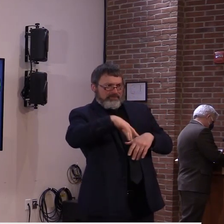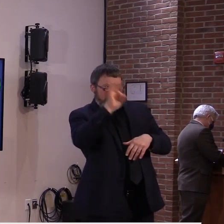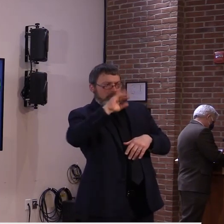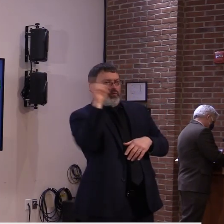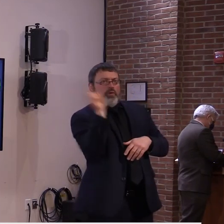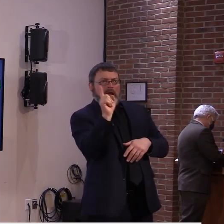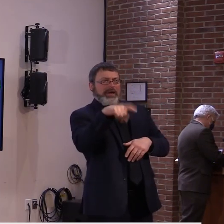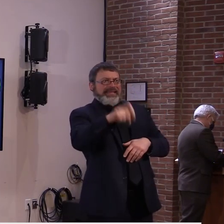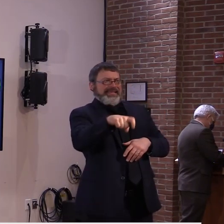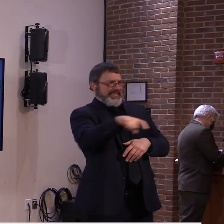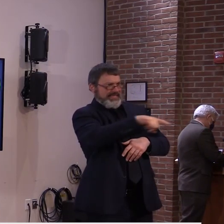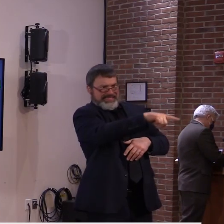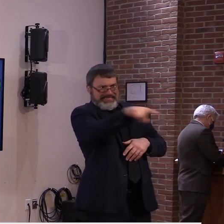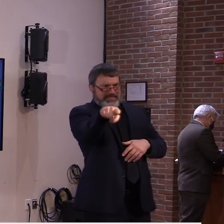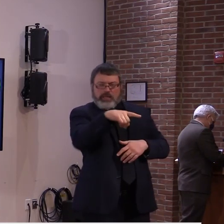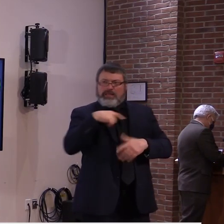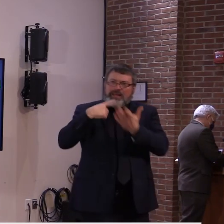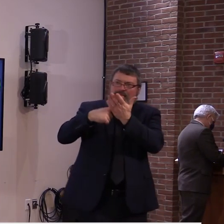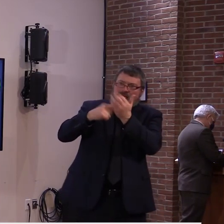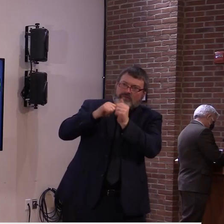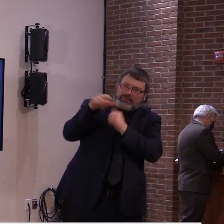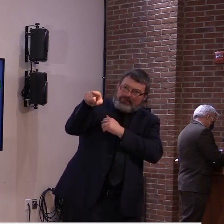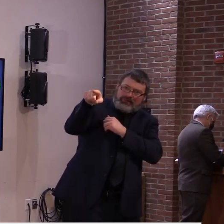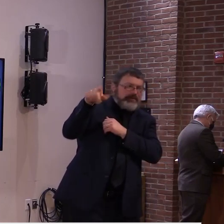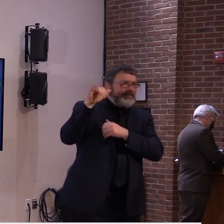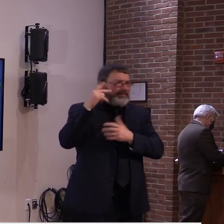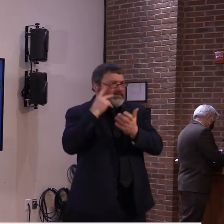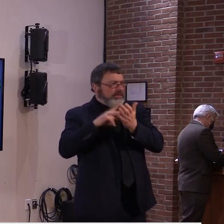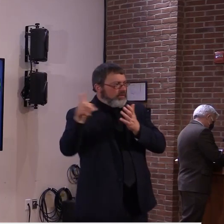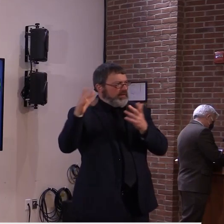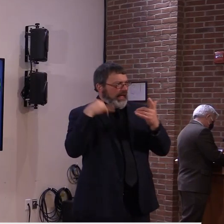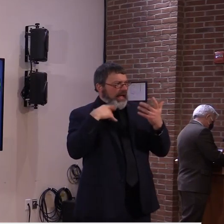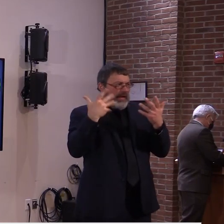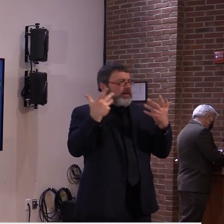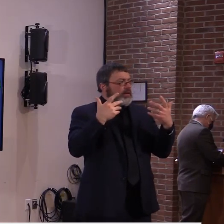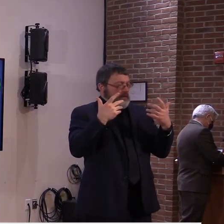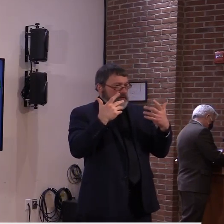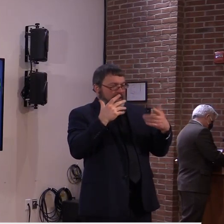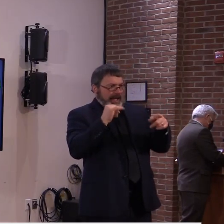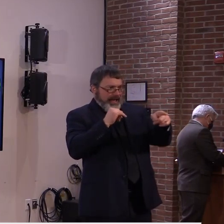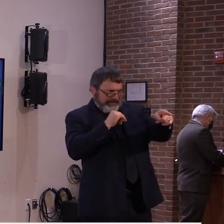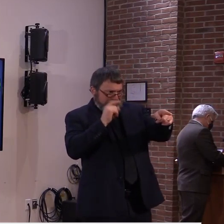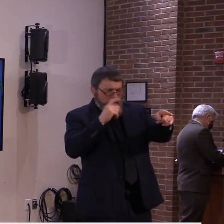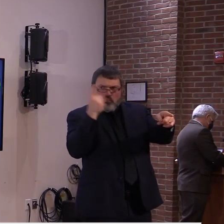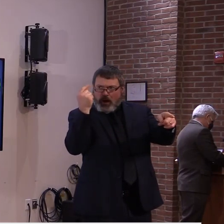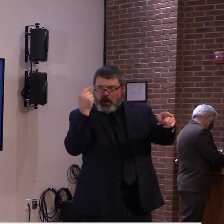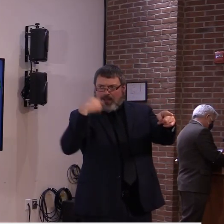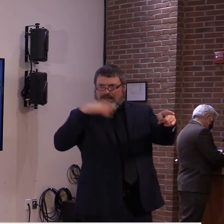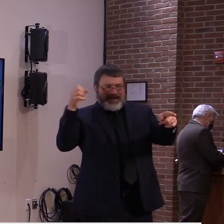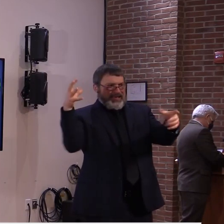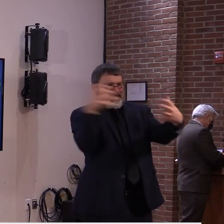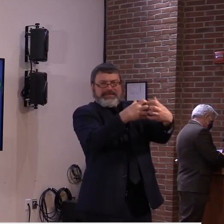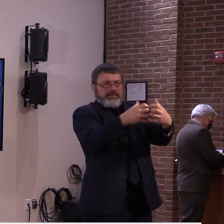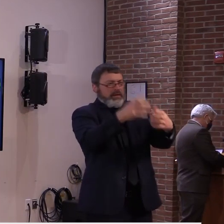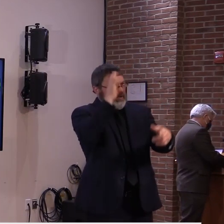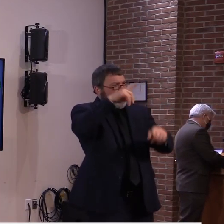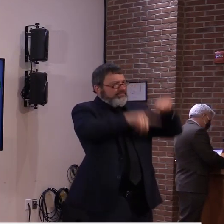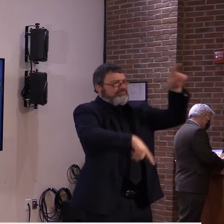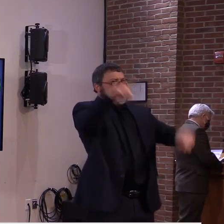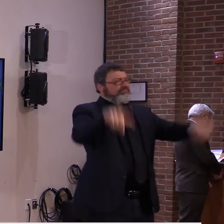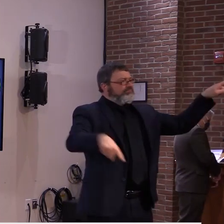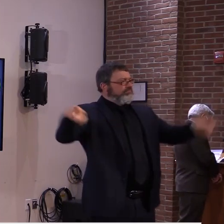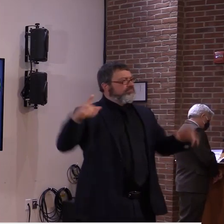is the impact. Certainly, right now, looking at the resources we have and the resources in state government to make sure on a regional basis